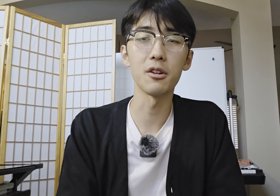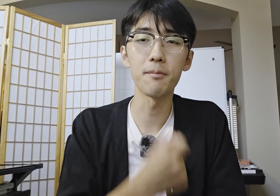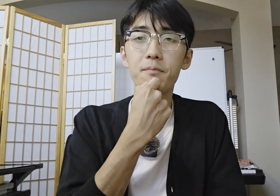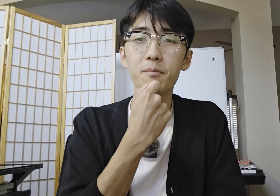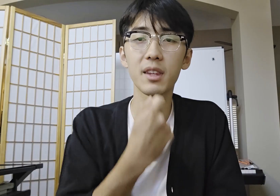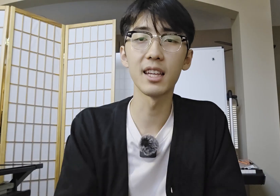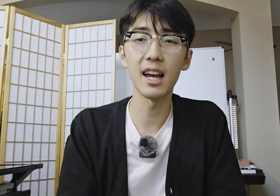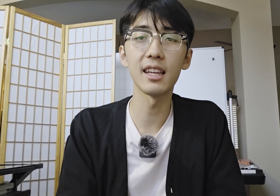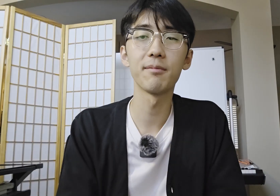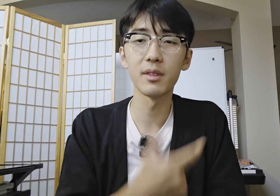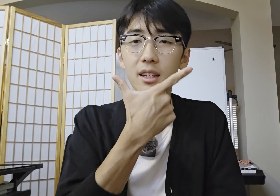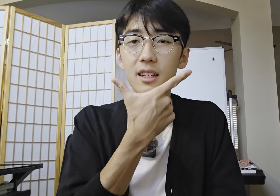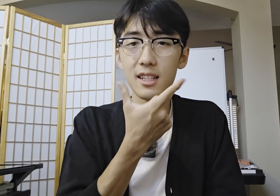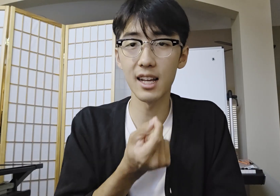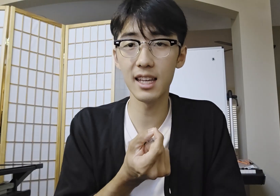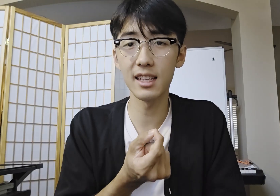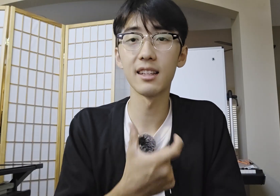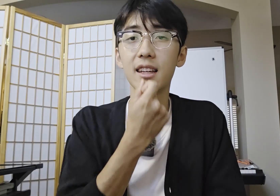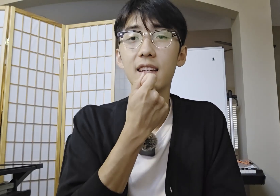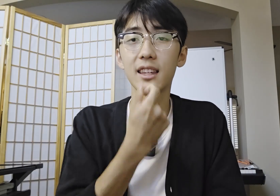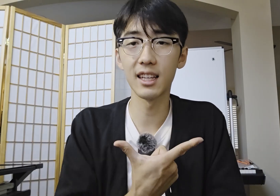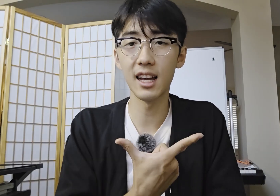So kirai, shitai, kirai.